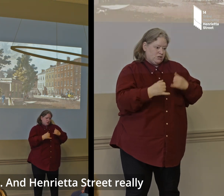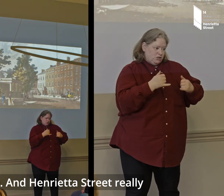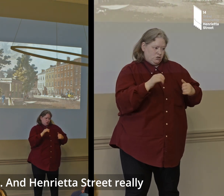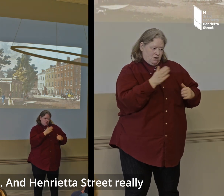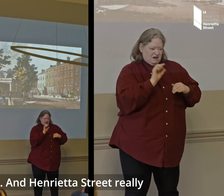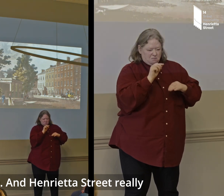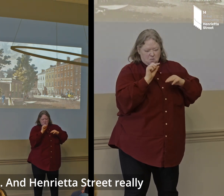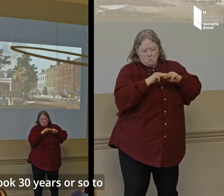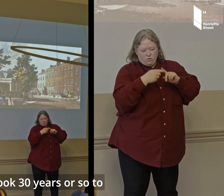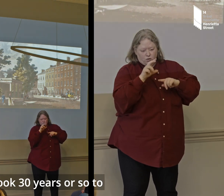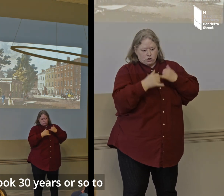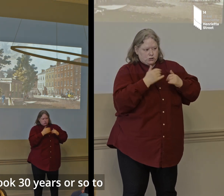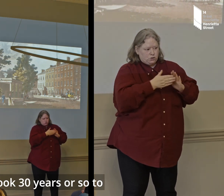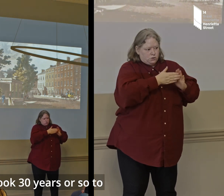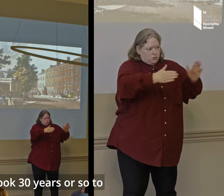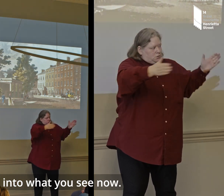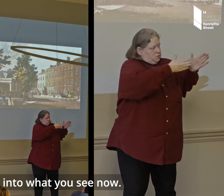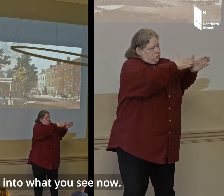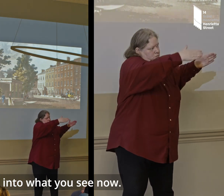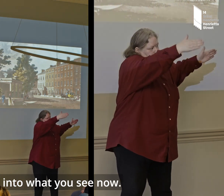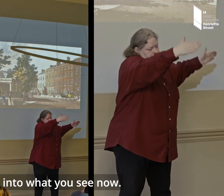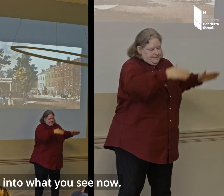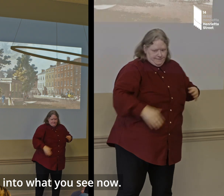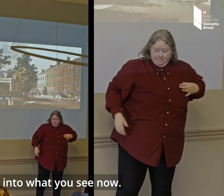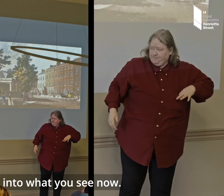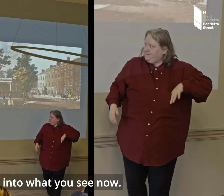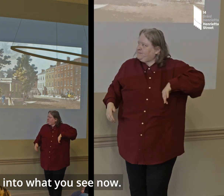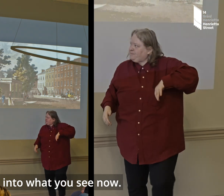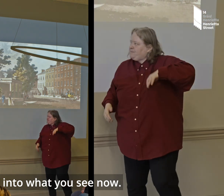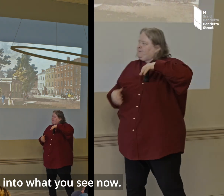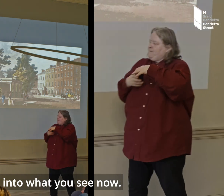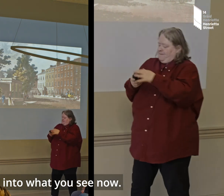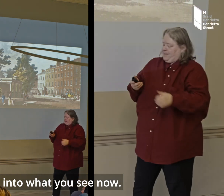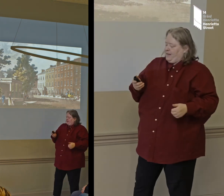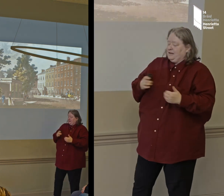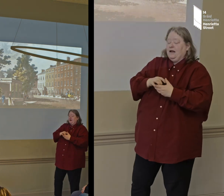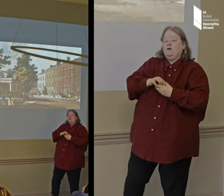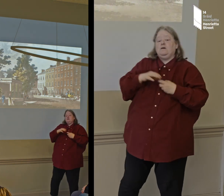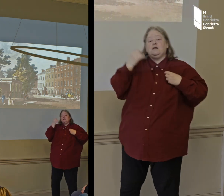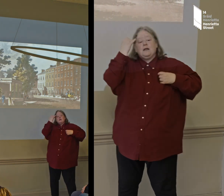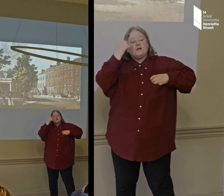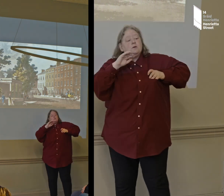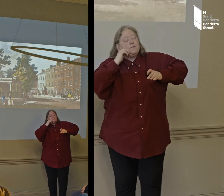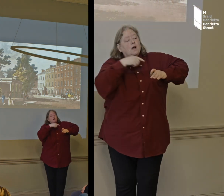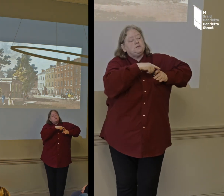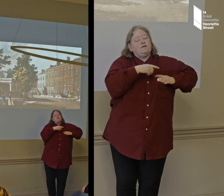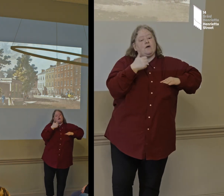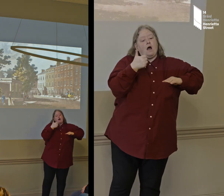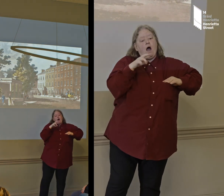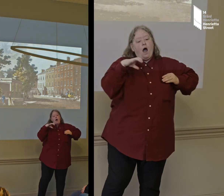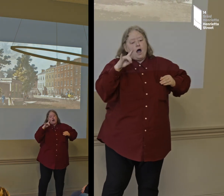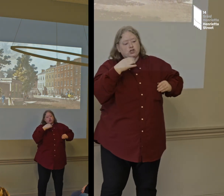Henrietta Street really took 30 years or so to build into what you see now.